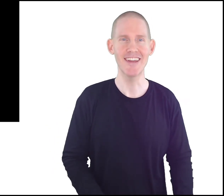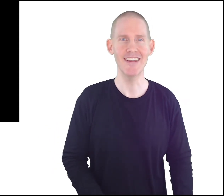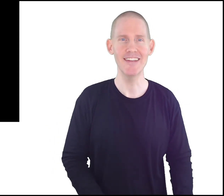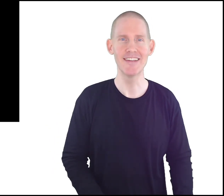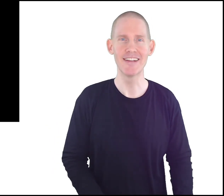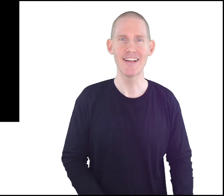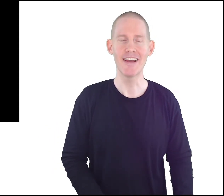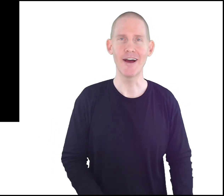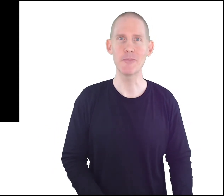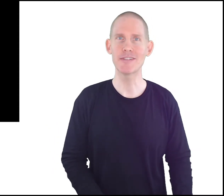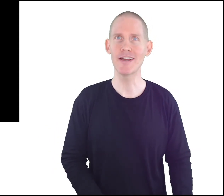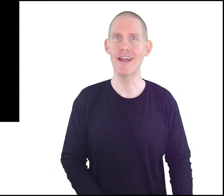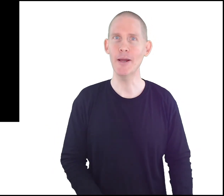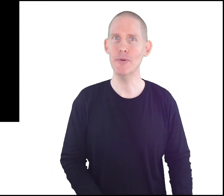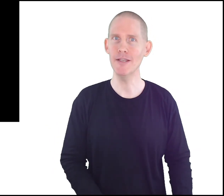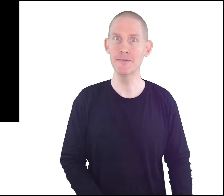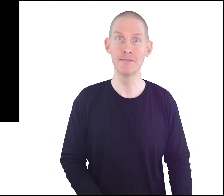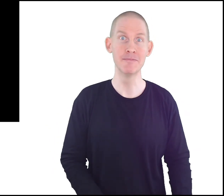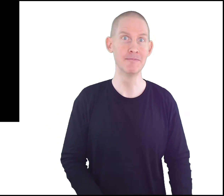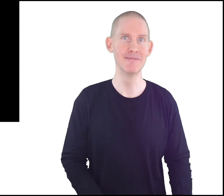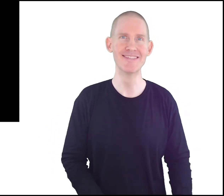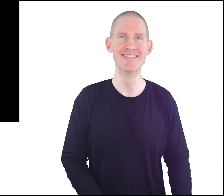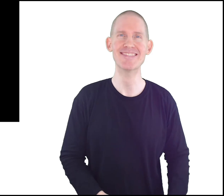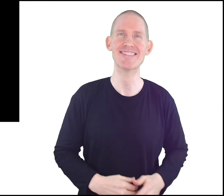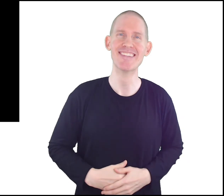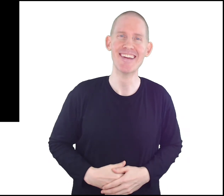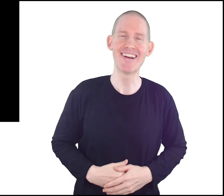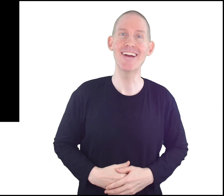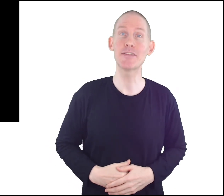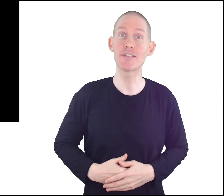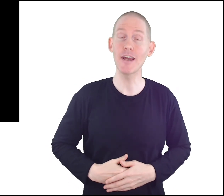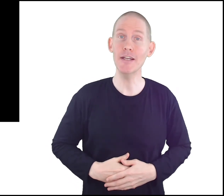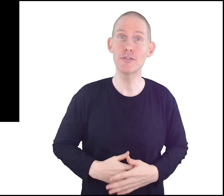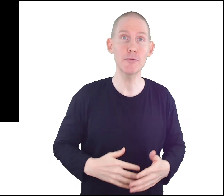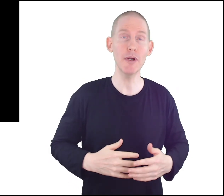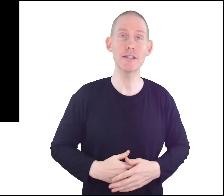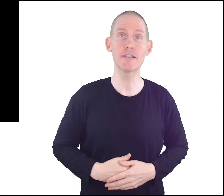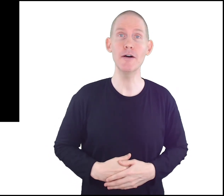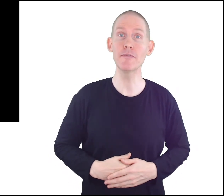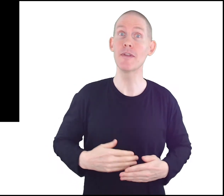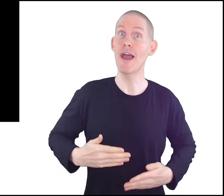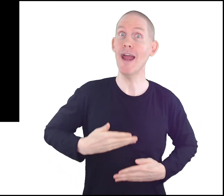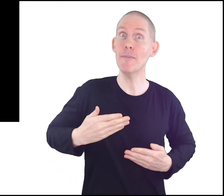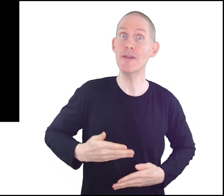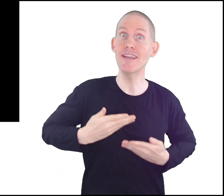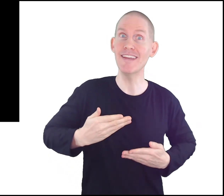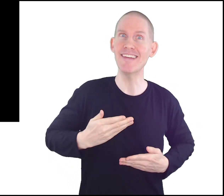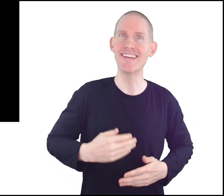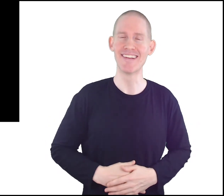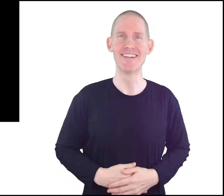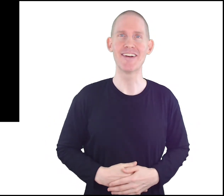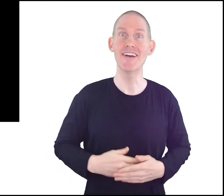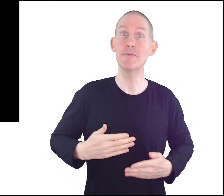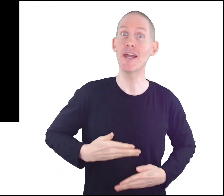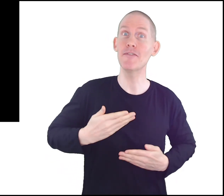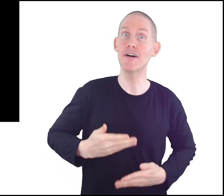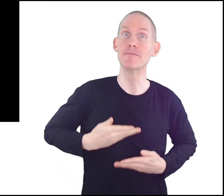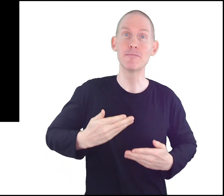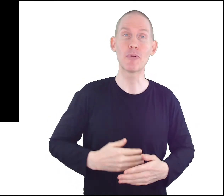Okay. How do we sign happy? All right, the sign just by itself, happy. All right, we have a pleasant